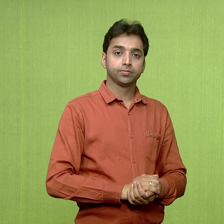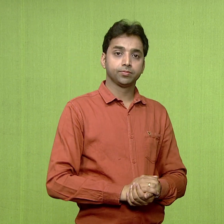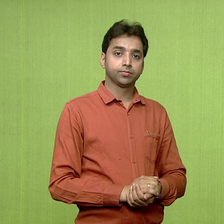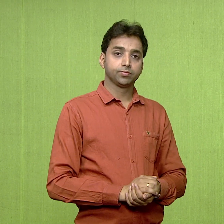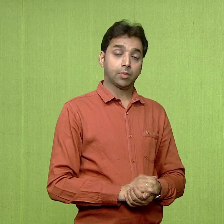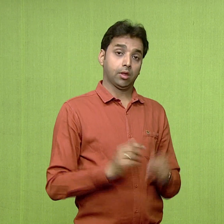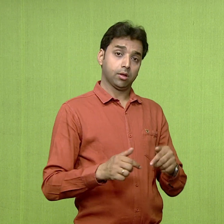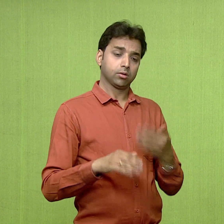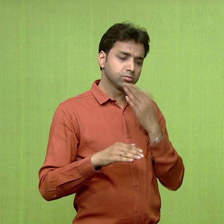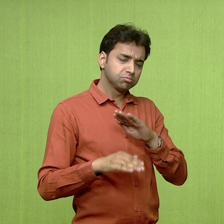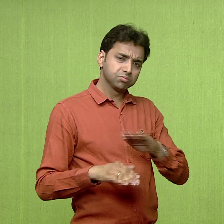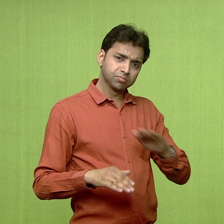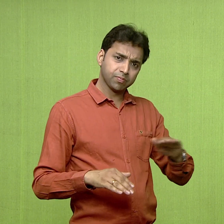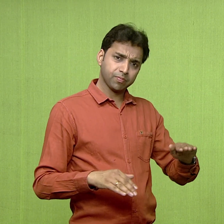The students were admitted